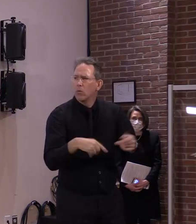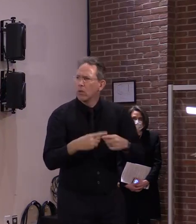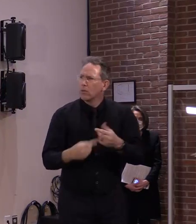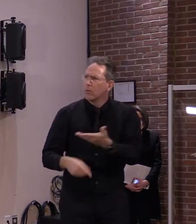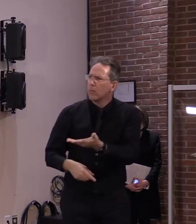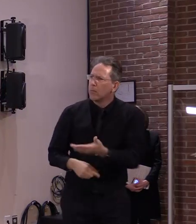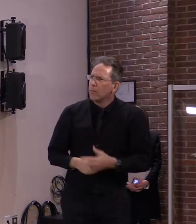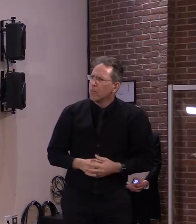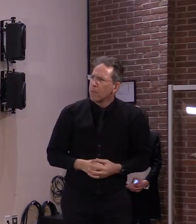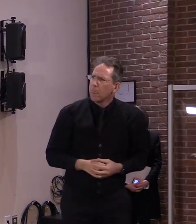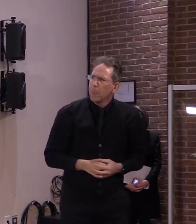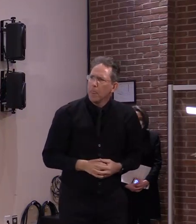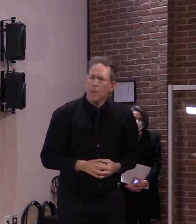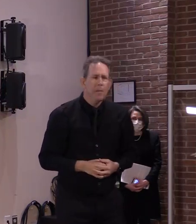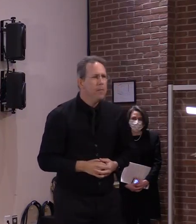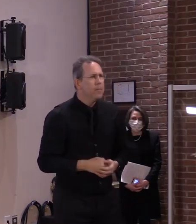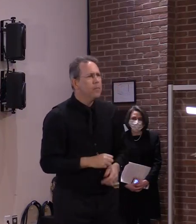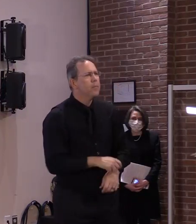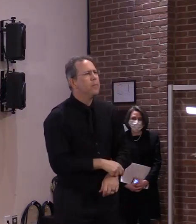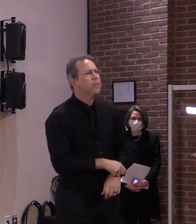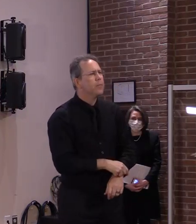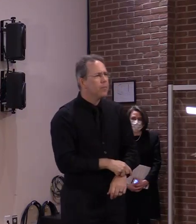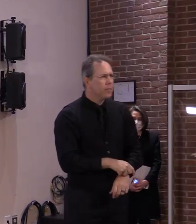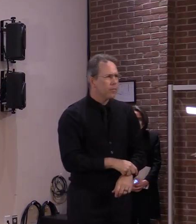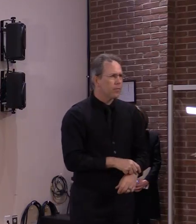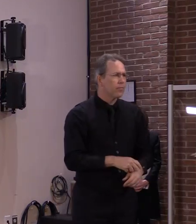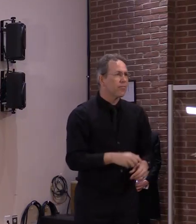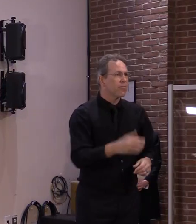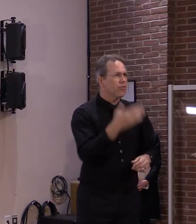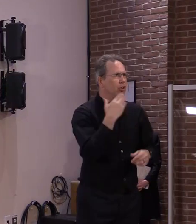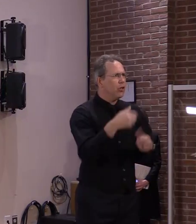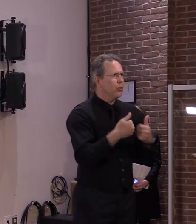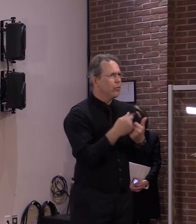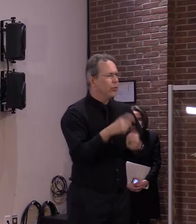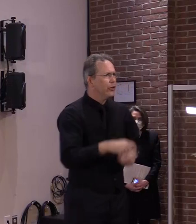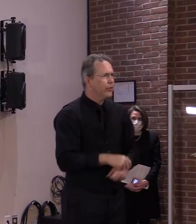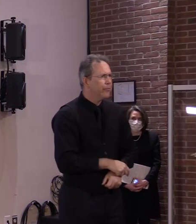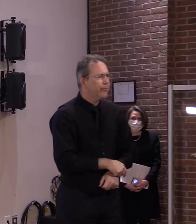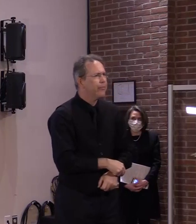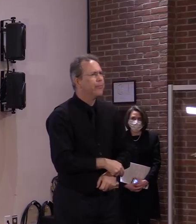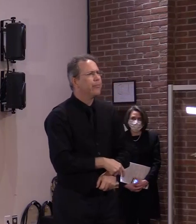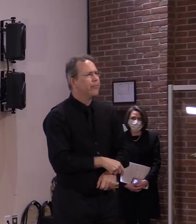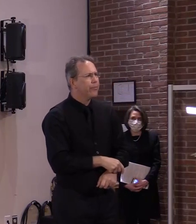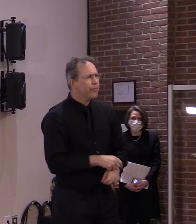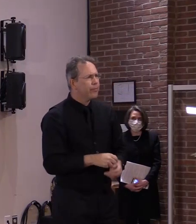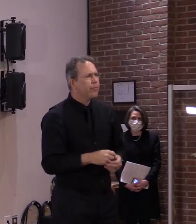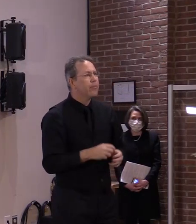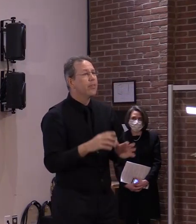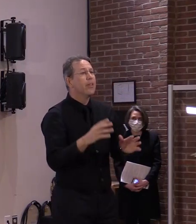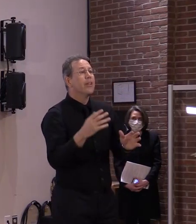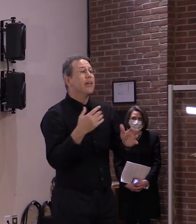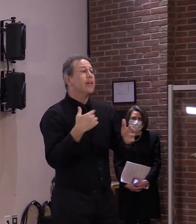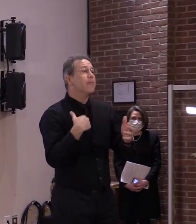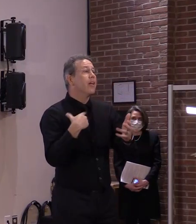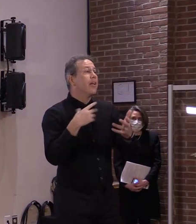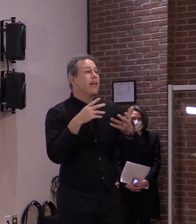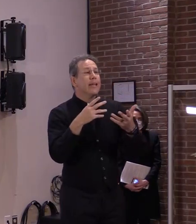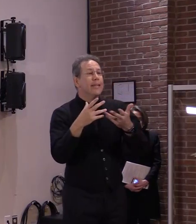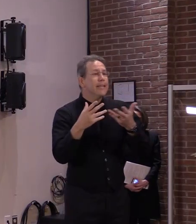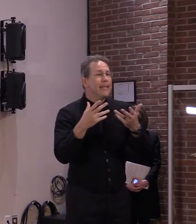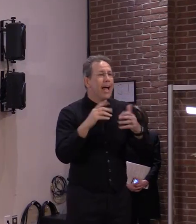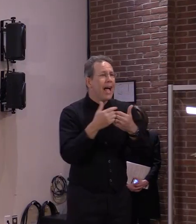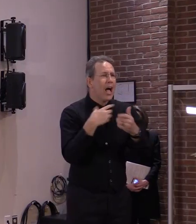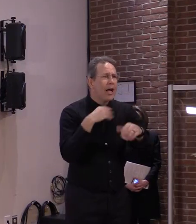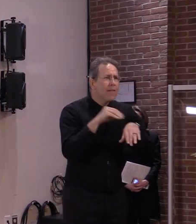answer. The Advisory Committee for Immunization Practice has set its meeting time, and it is this Friday from 11